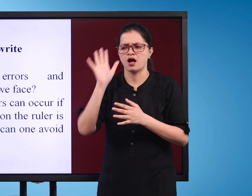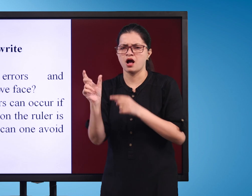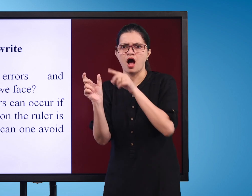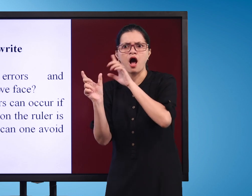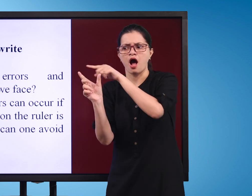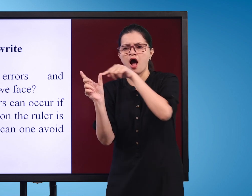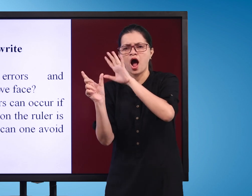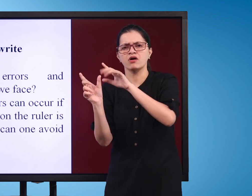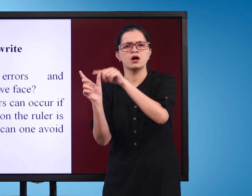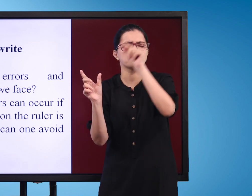How can one avoid it?